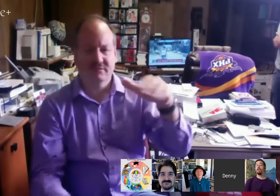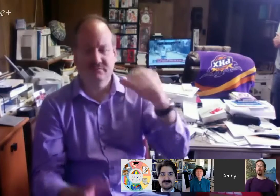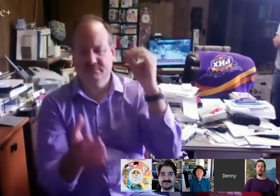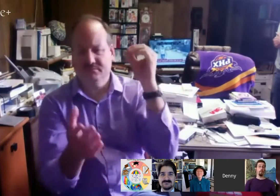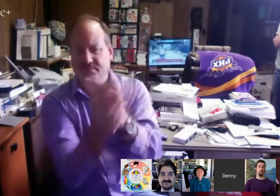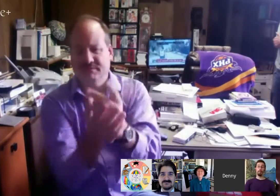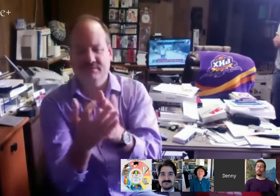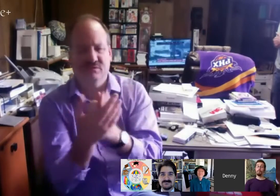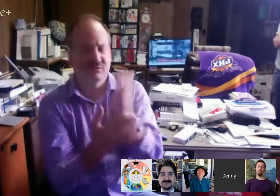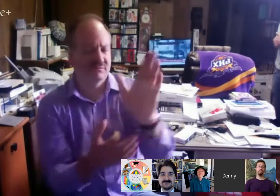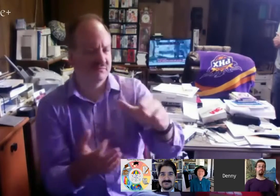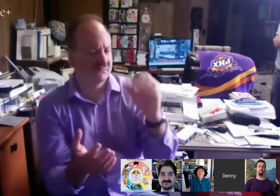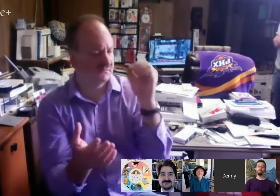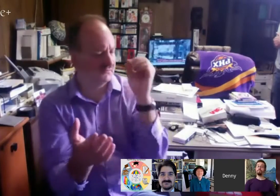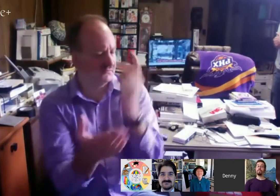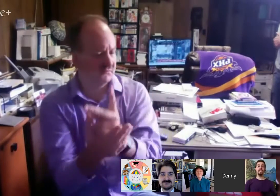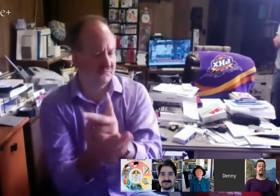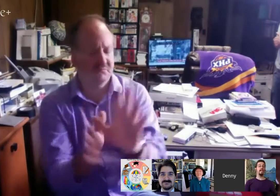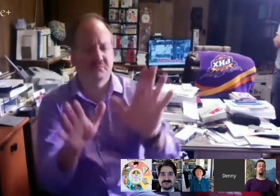No.